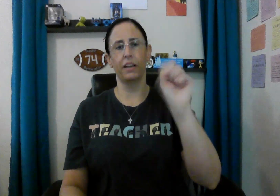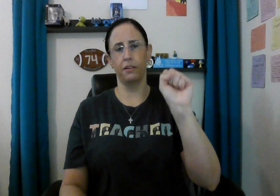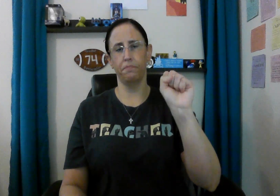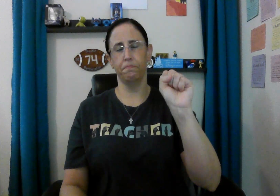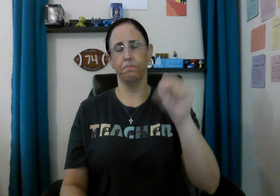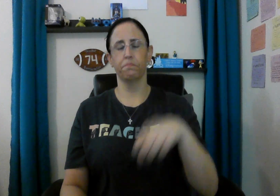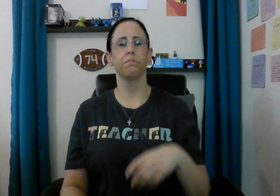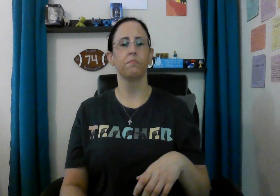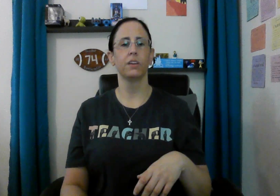up.